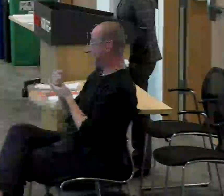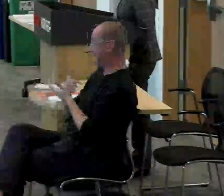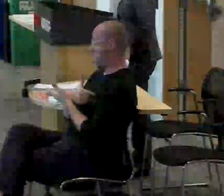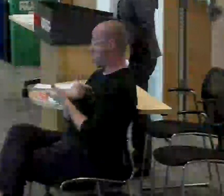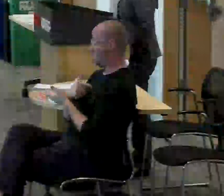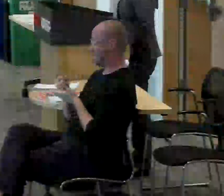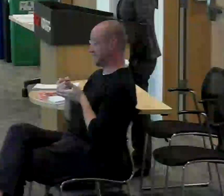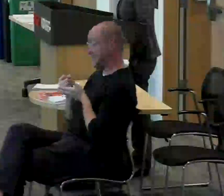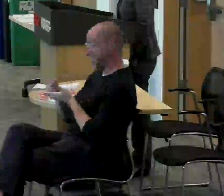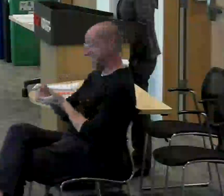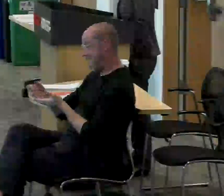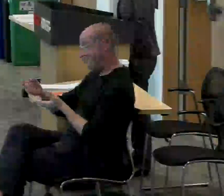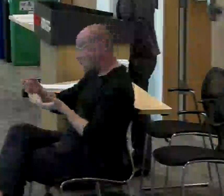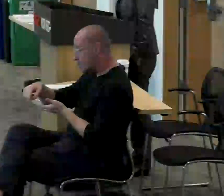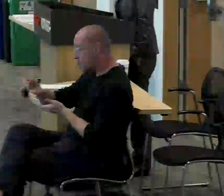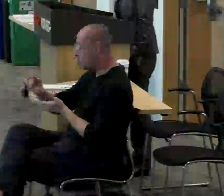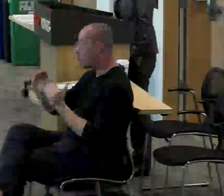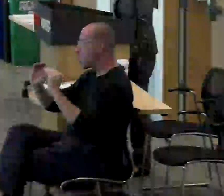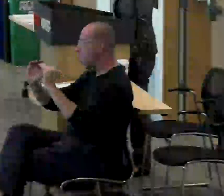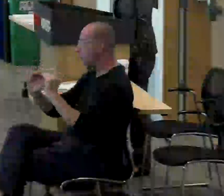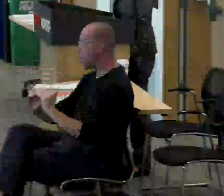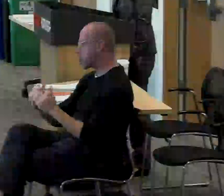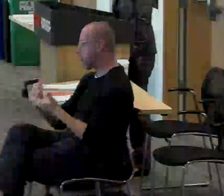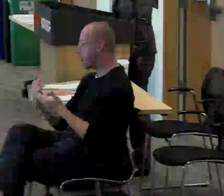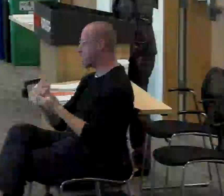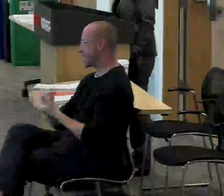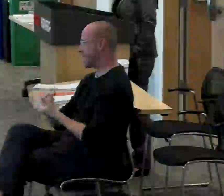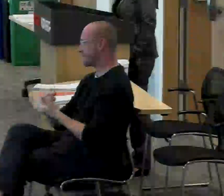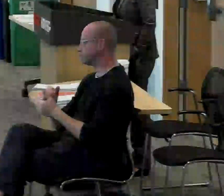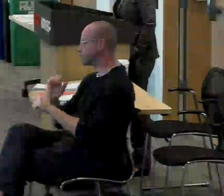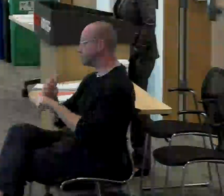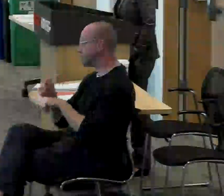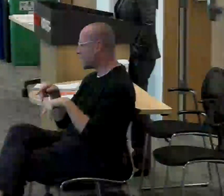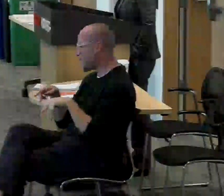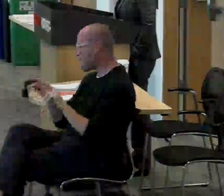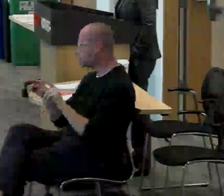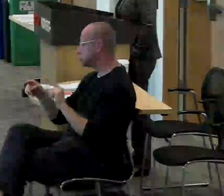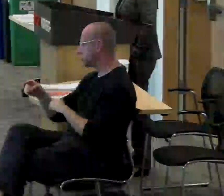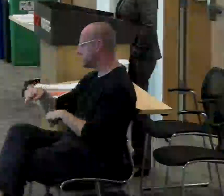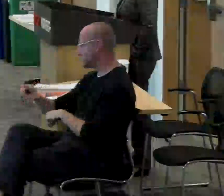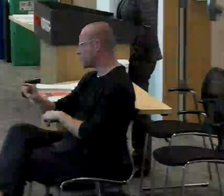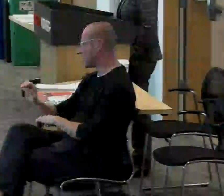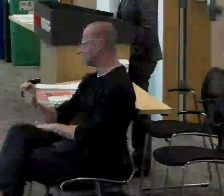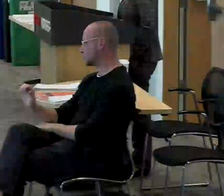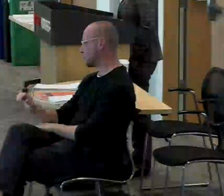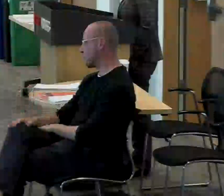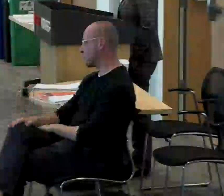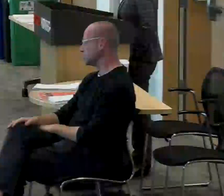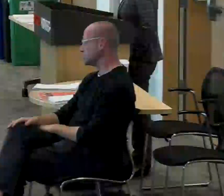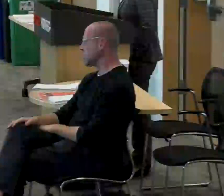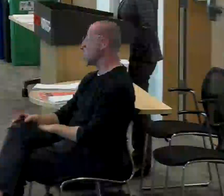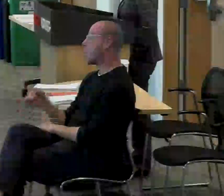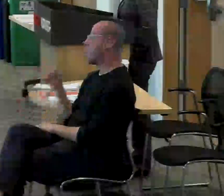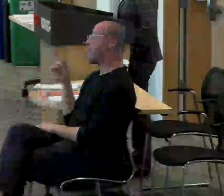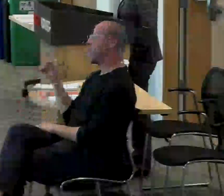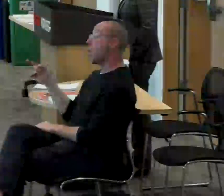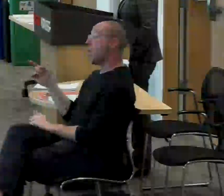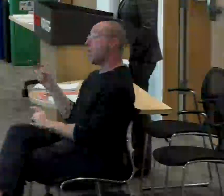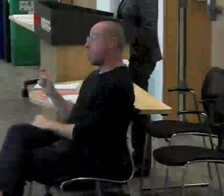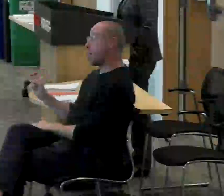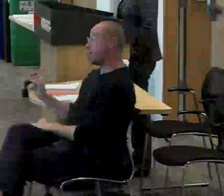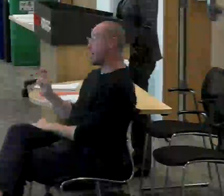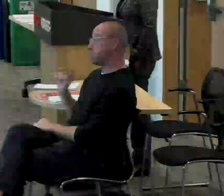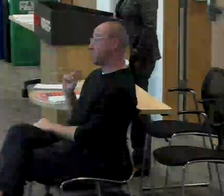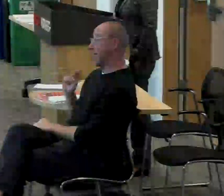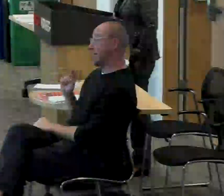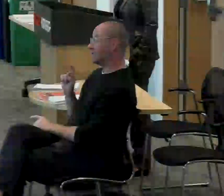How can we make this an opportunity for those folks as well? And so what they provided us with is a vast amount